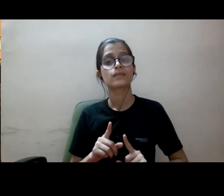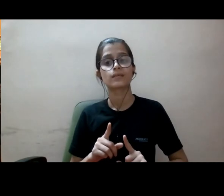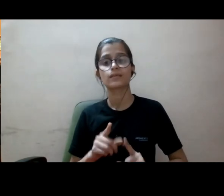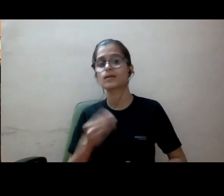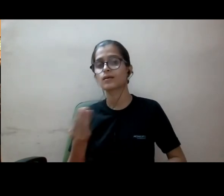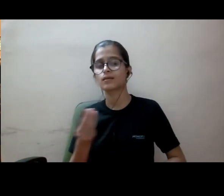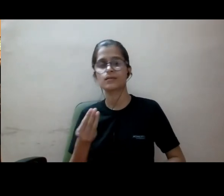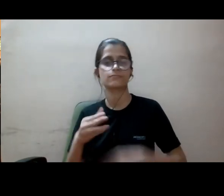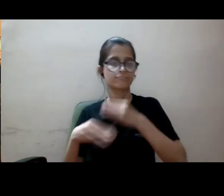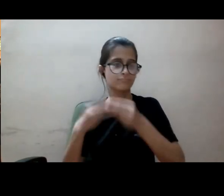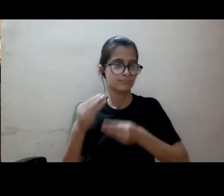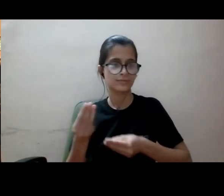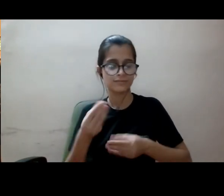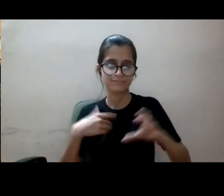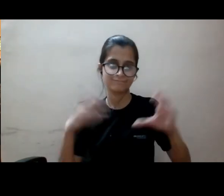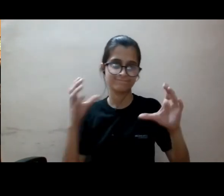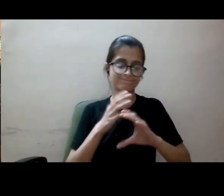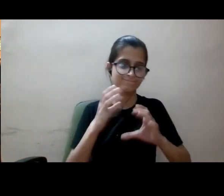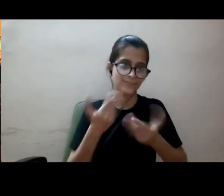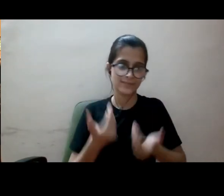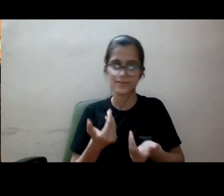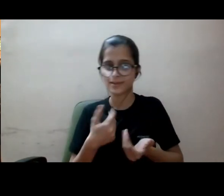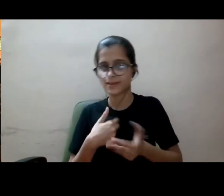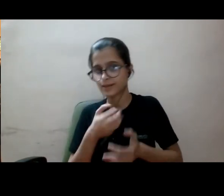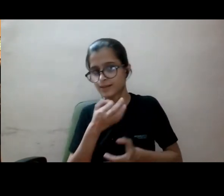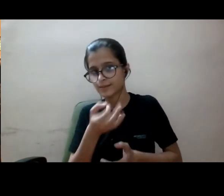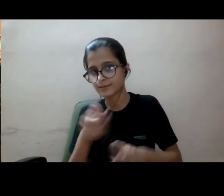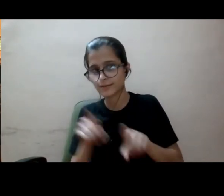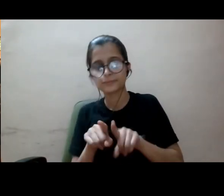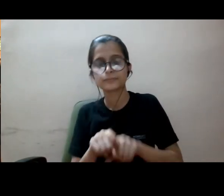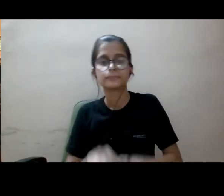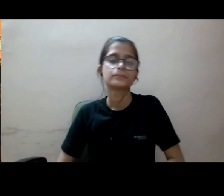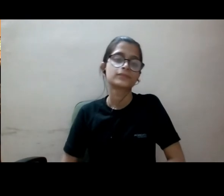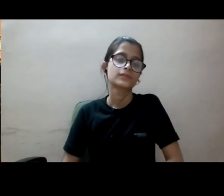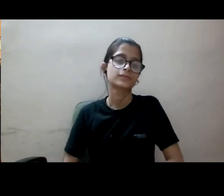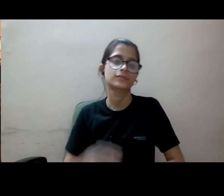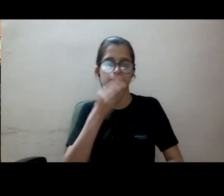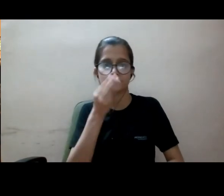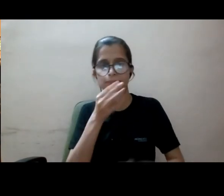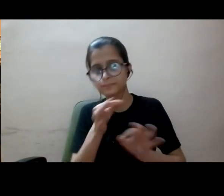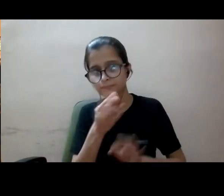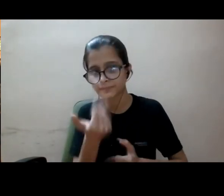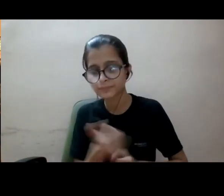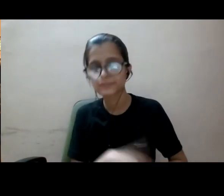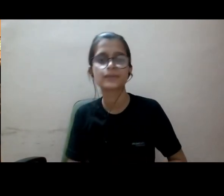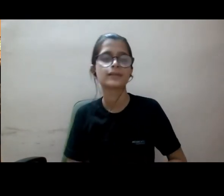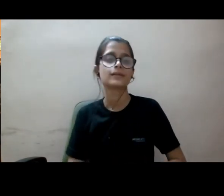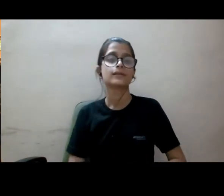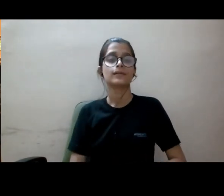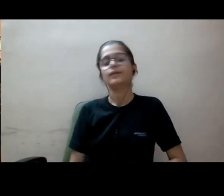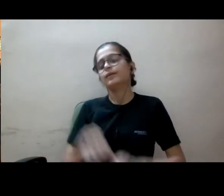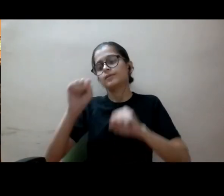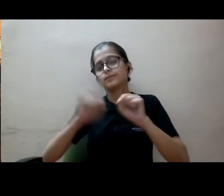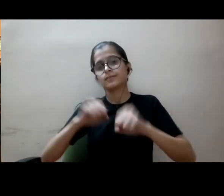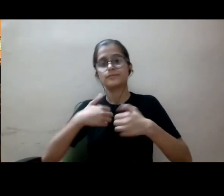Thereafter, I got such a confusion after writing. So, could you please? Yeah, that's a really